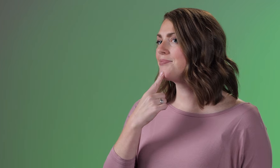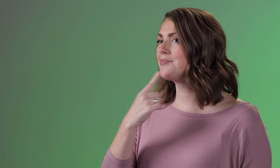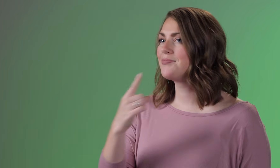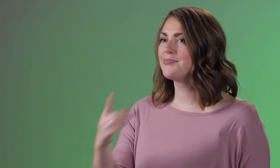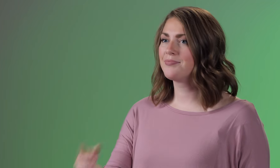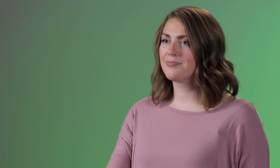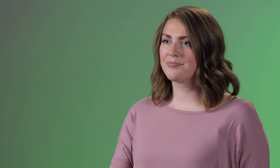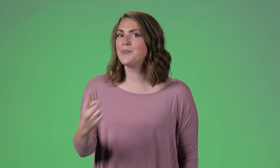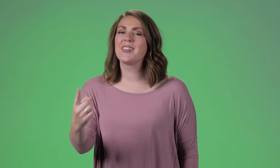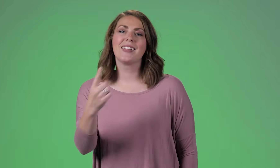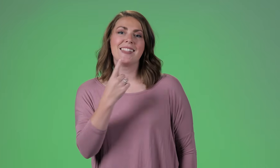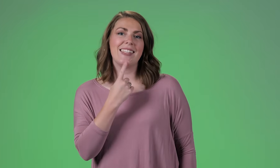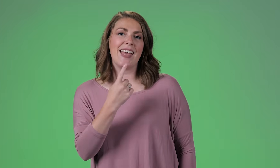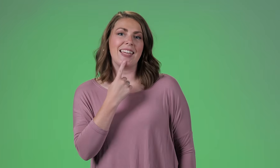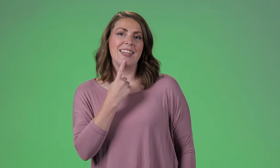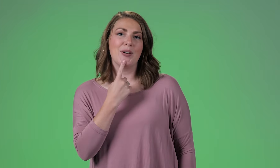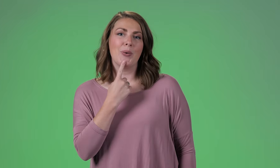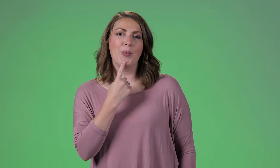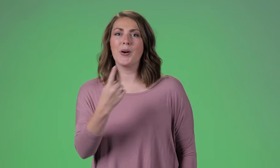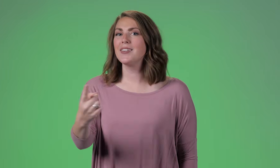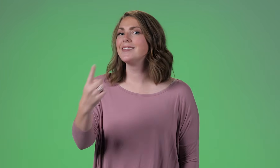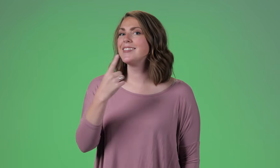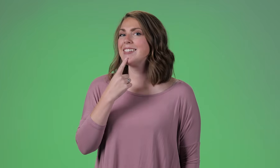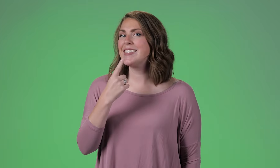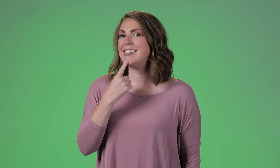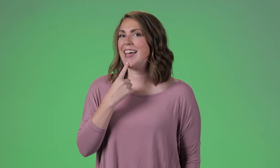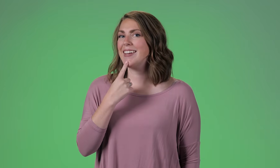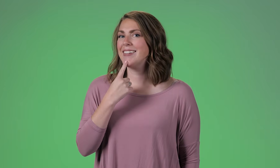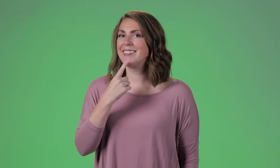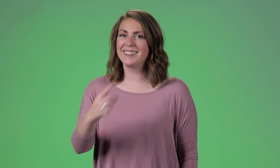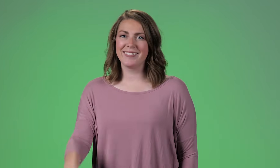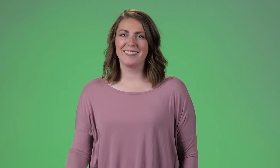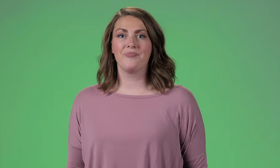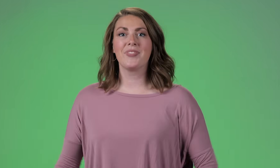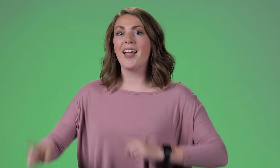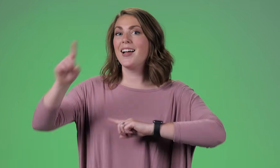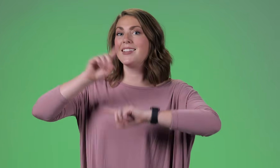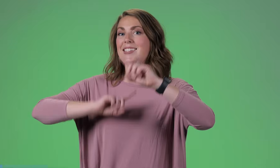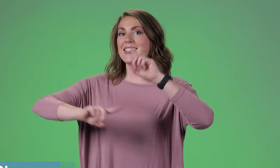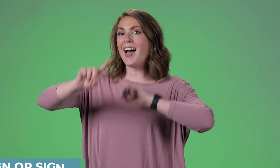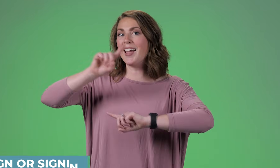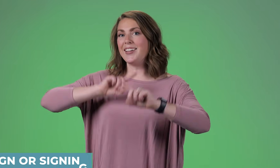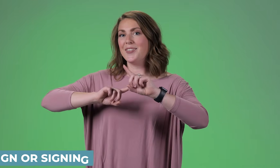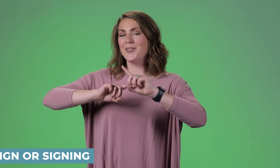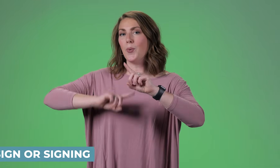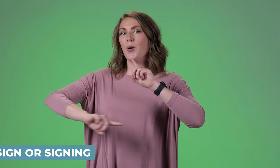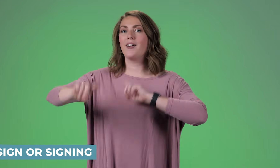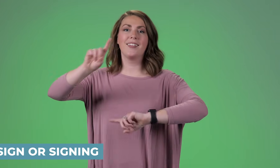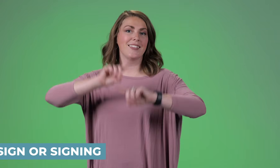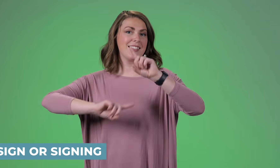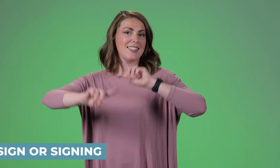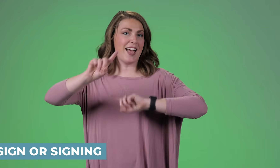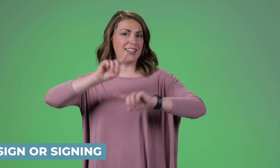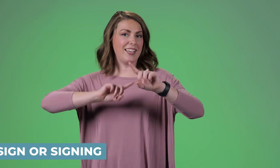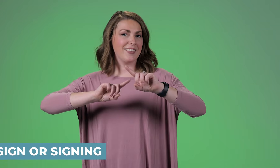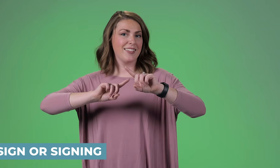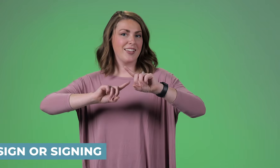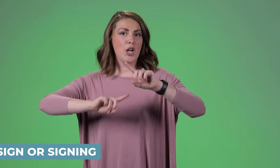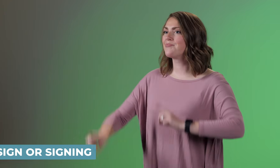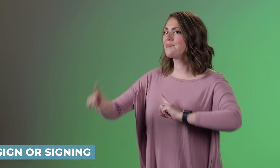said. Say or said. Sign or signing. You're